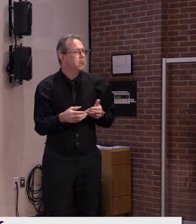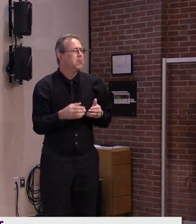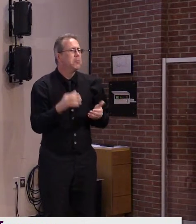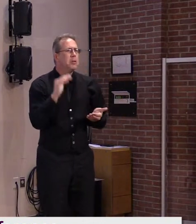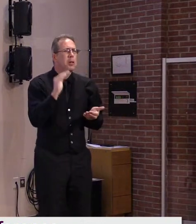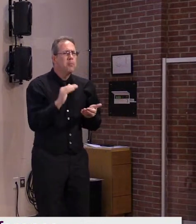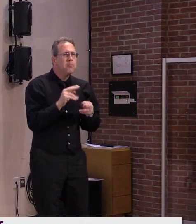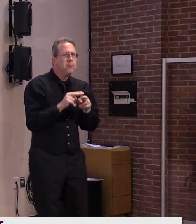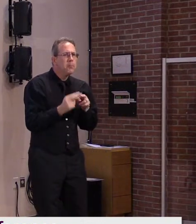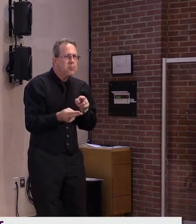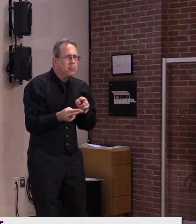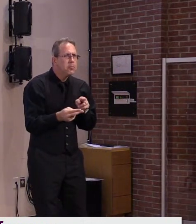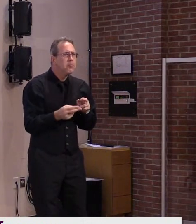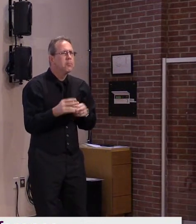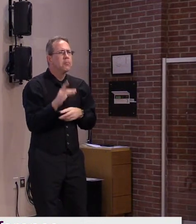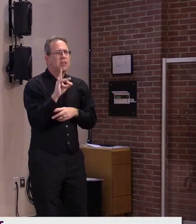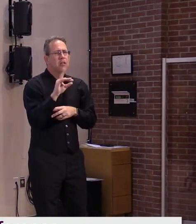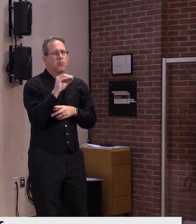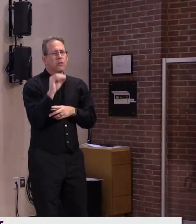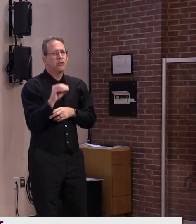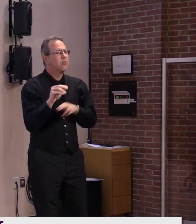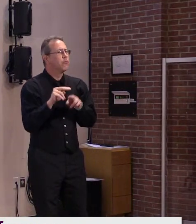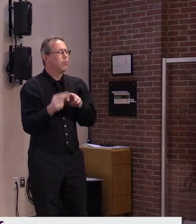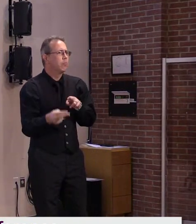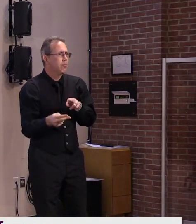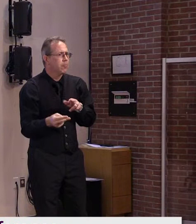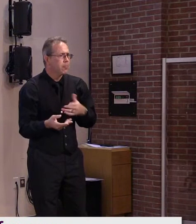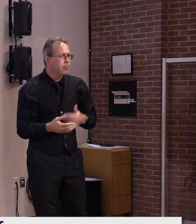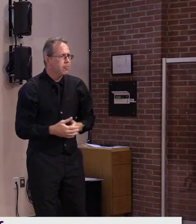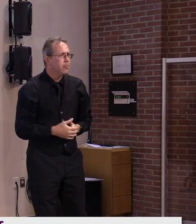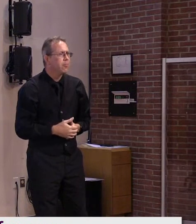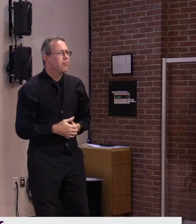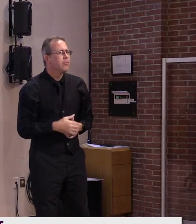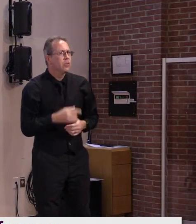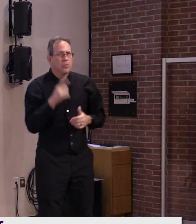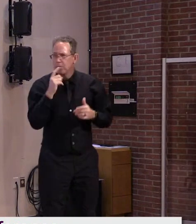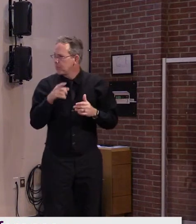more closely at what is happening at the county level,